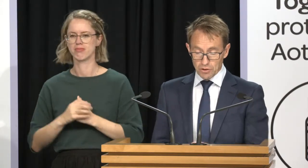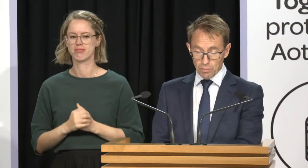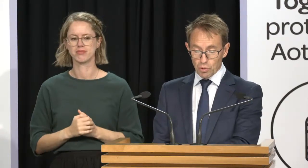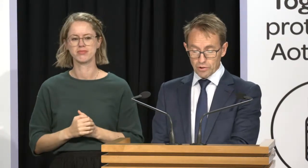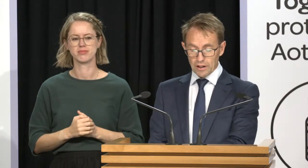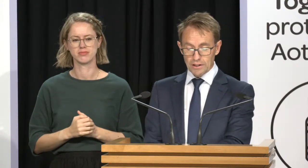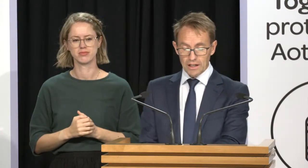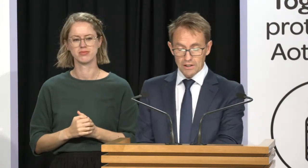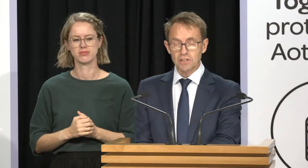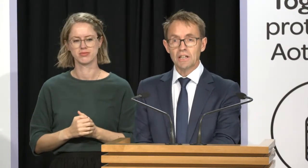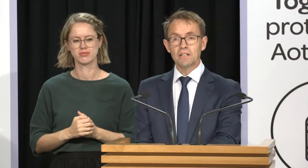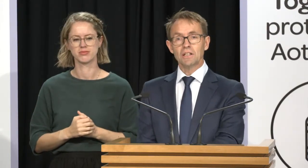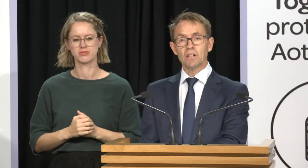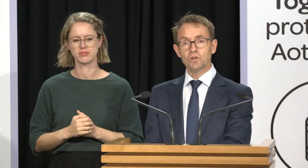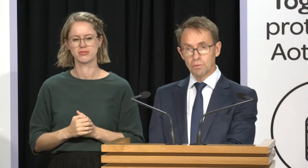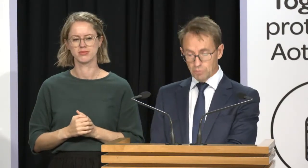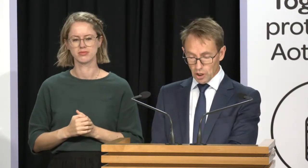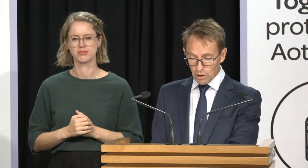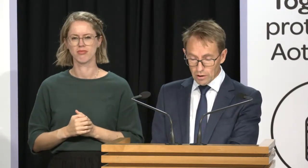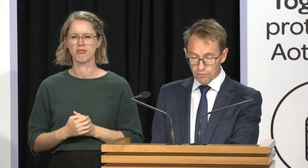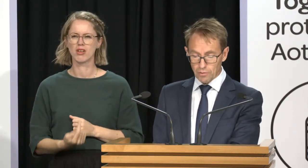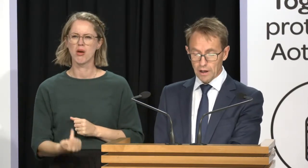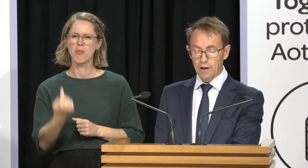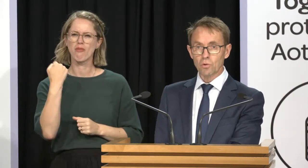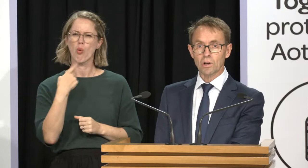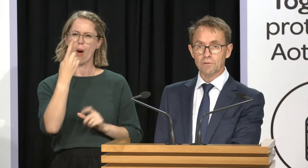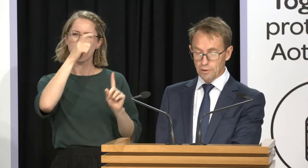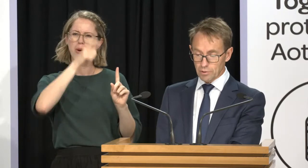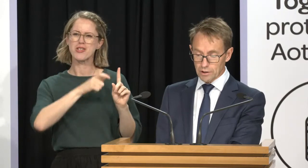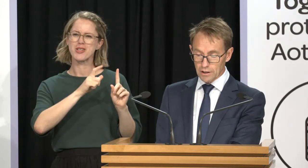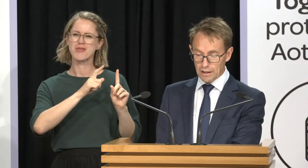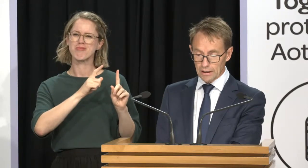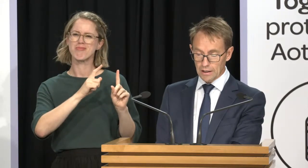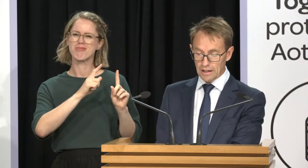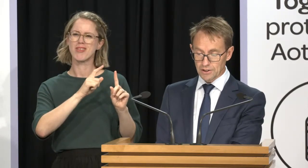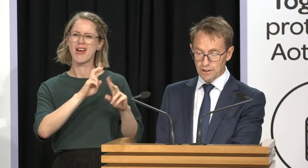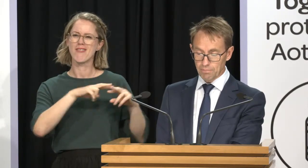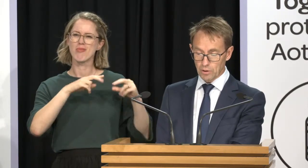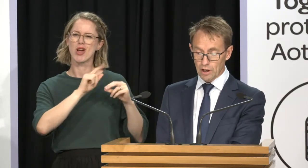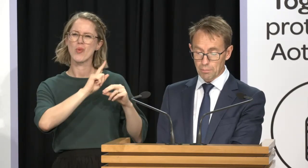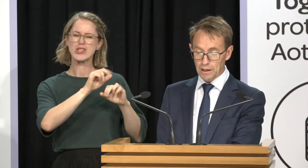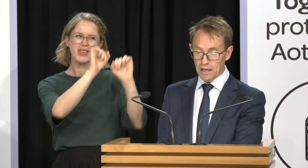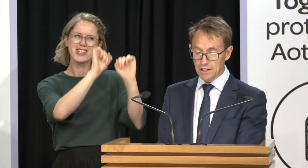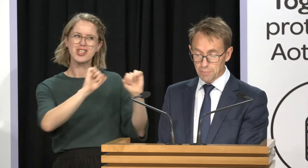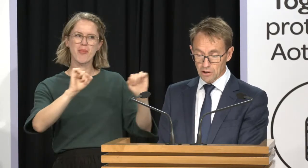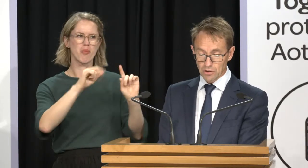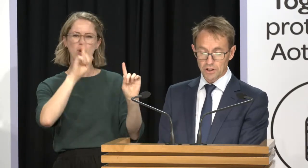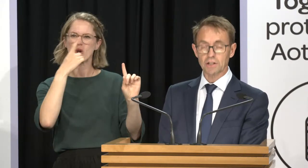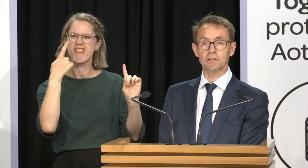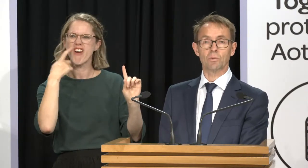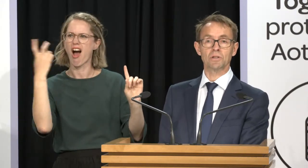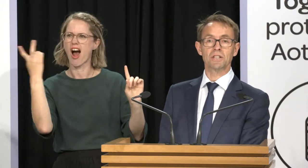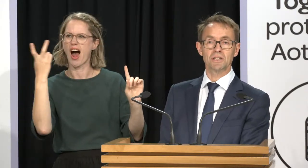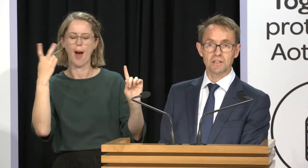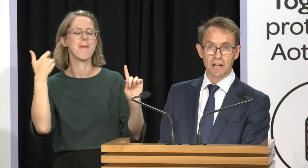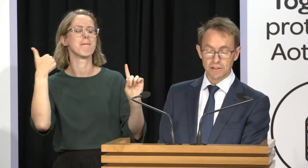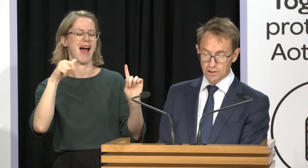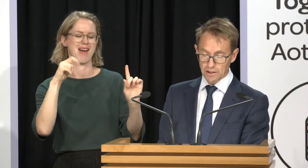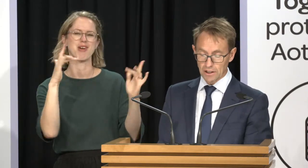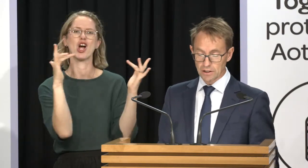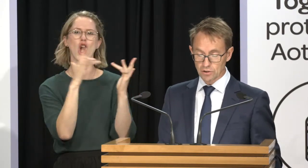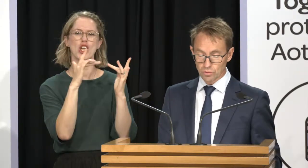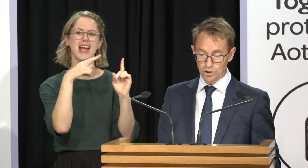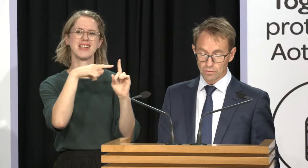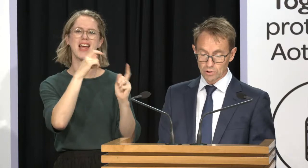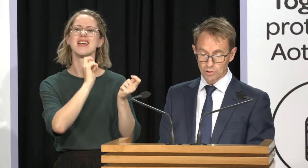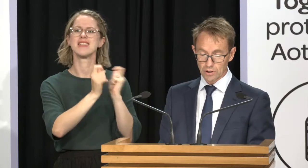I'm pleased to report that the outstanding gym goer from our Auckland February cluster or outbreak has been contacted, was tested last